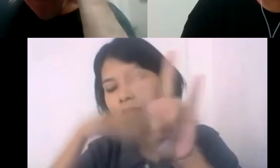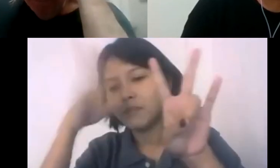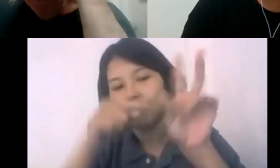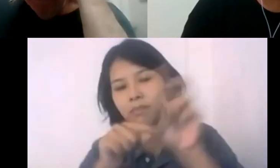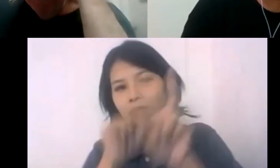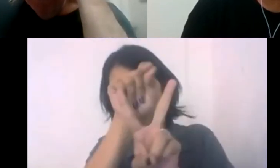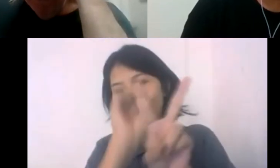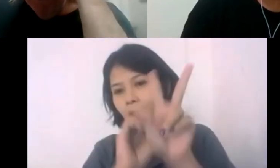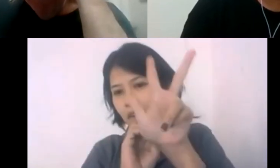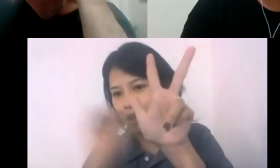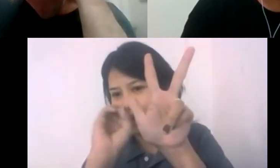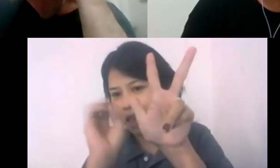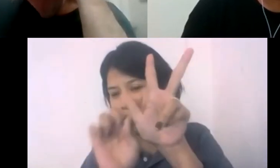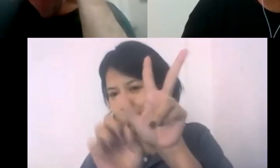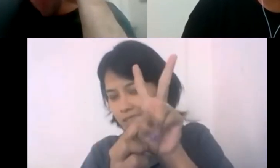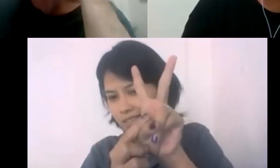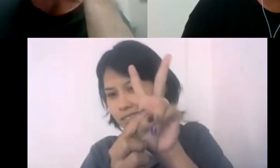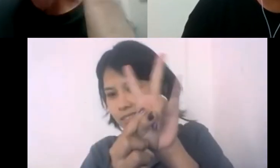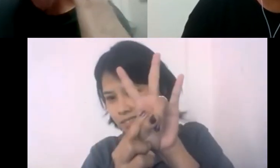sorry, they're showing a symbol.